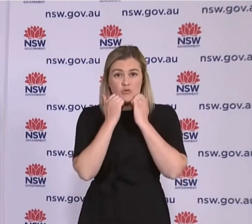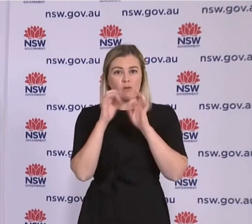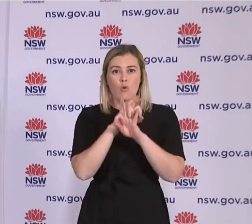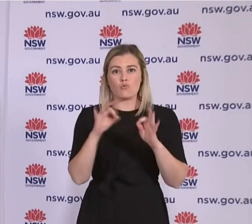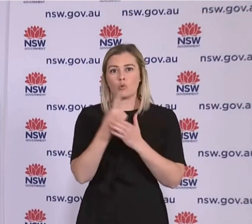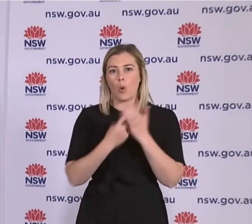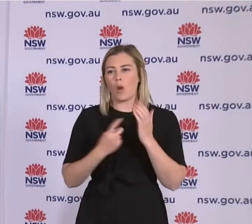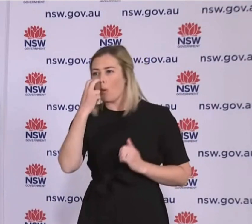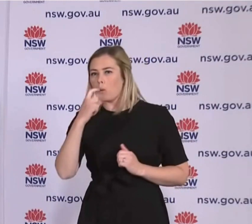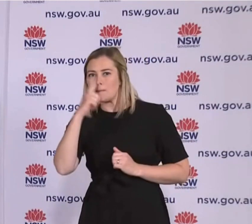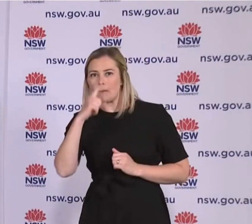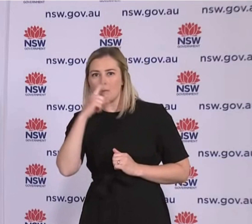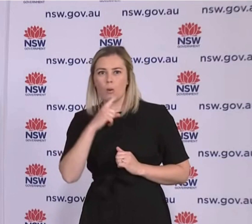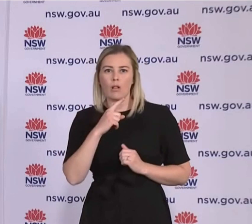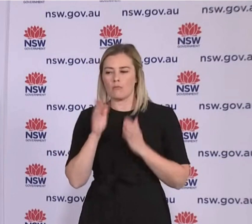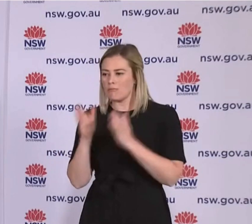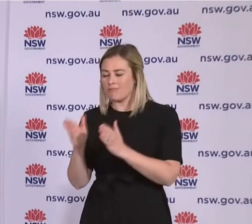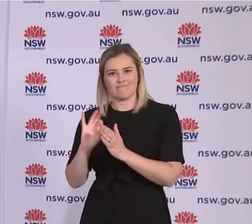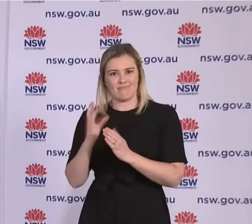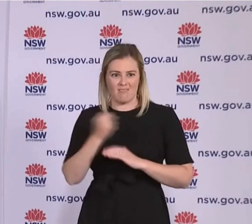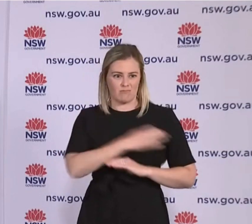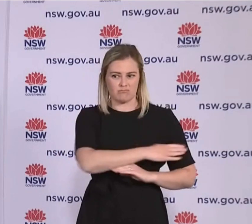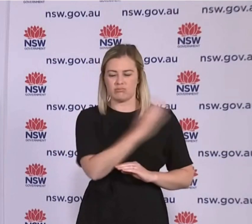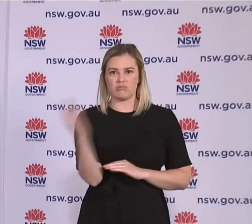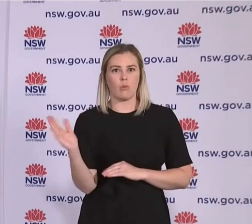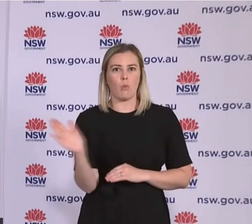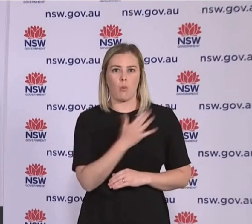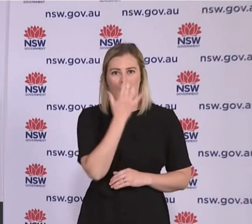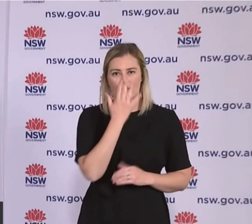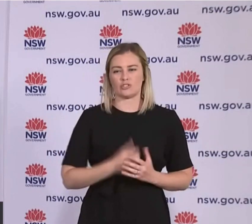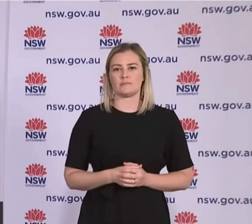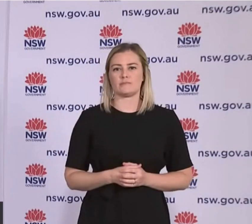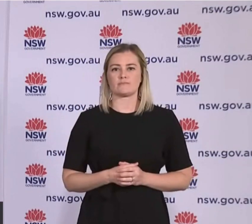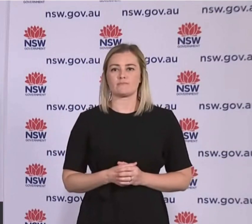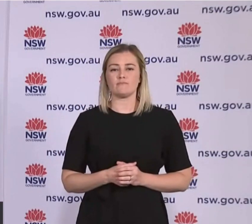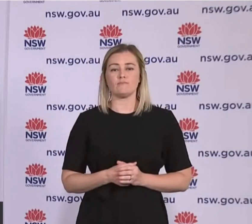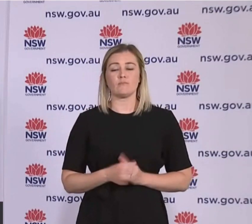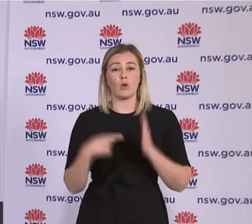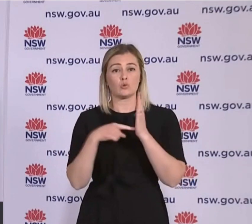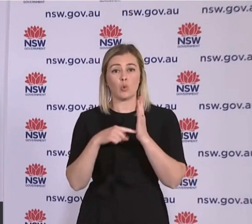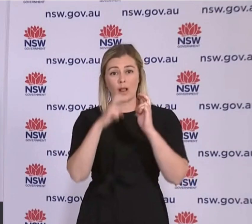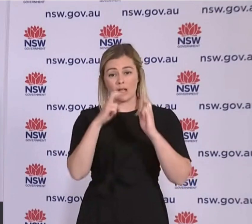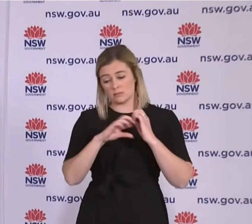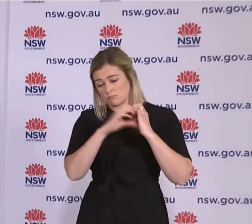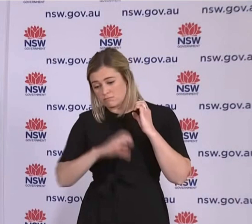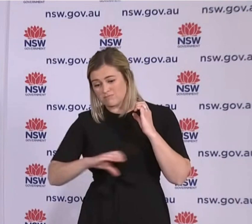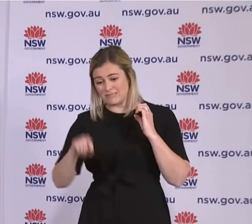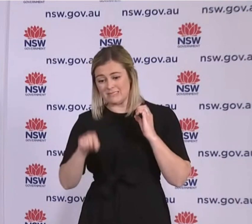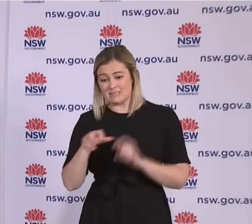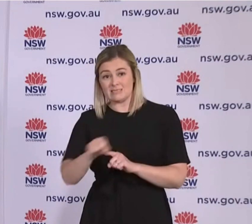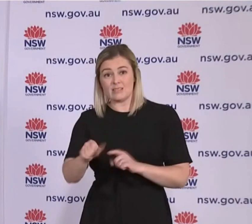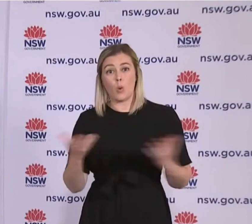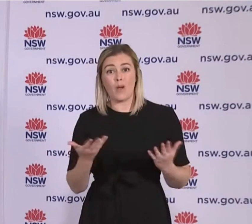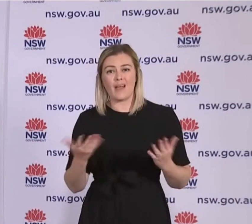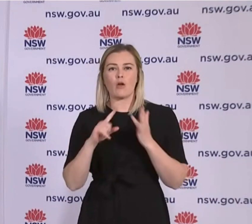age spectrum. In terms of sewage detections, we've had a very high sewage detection from Oberon in Western